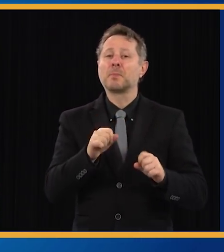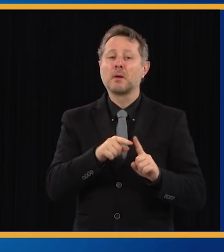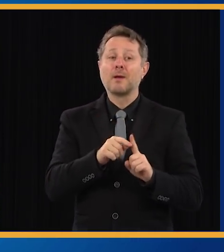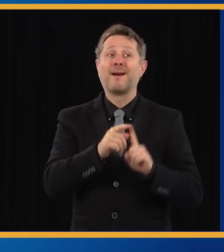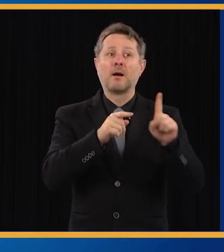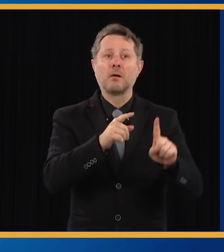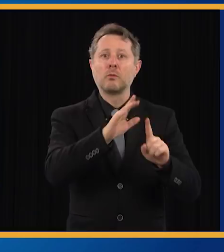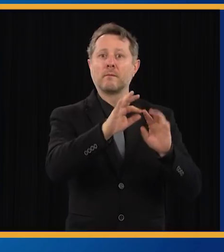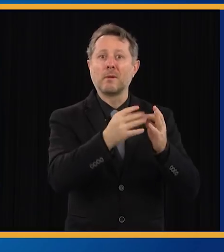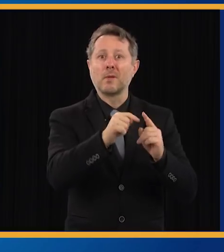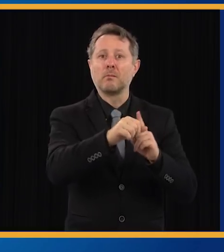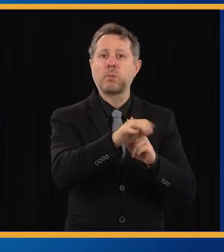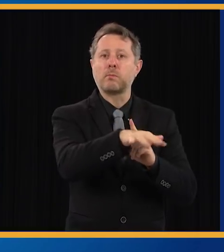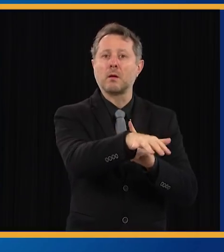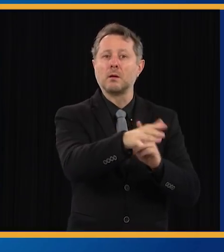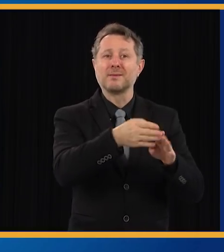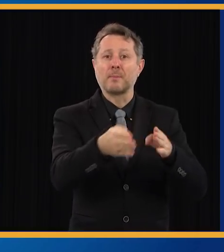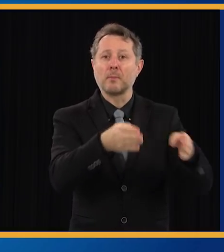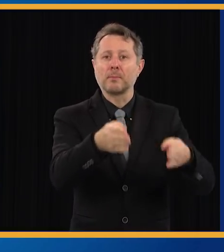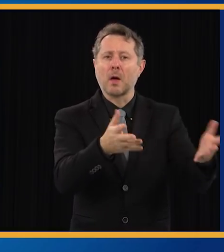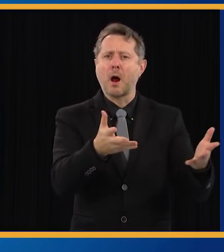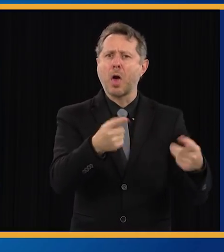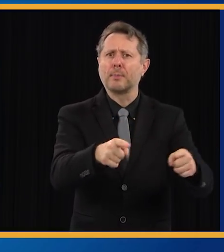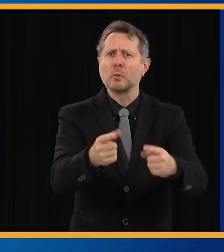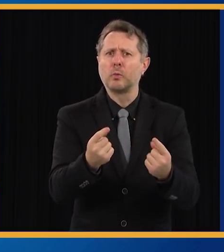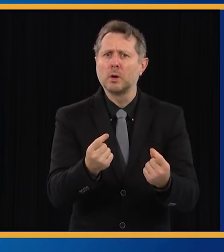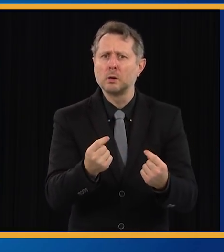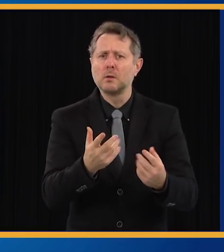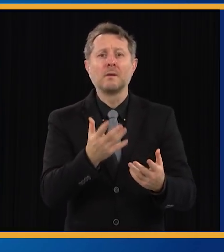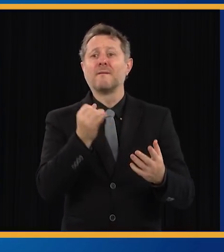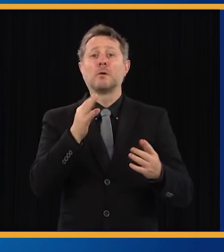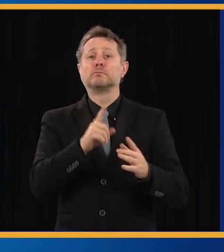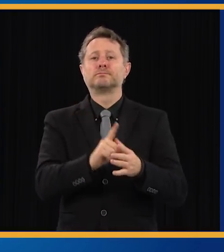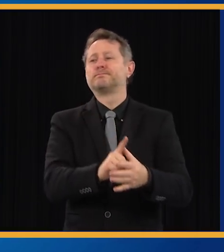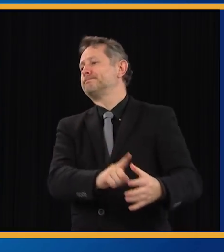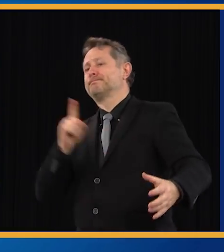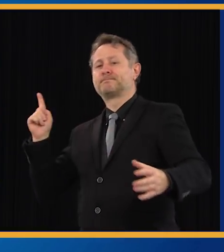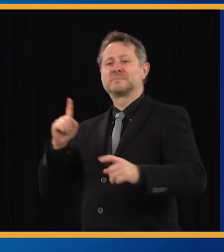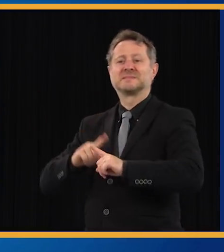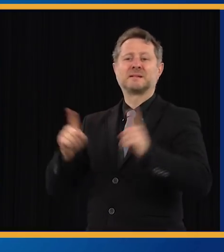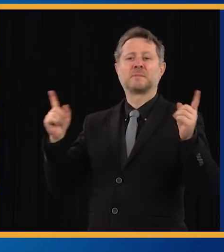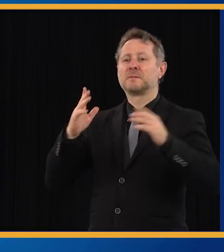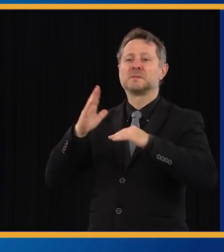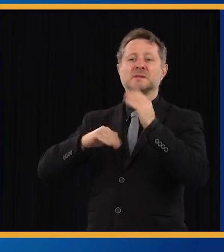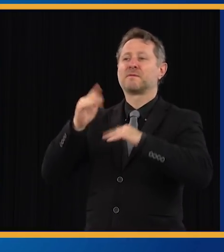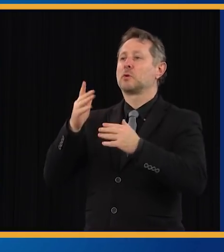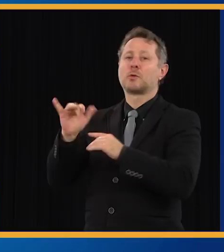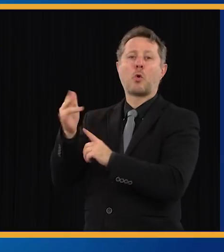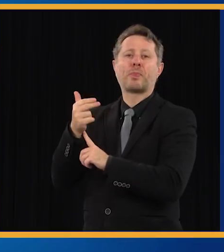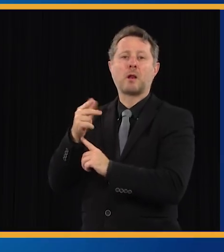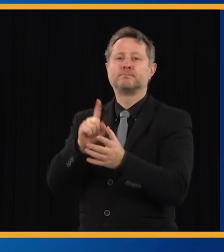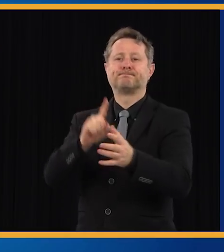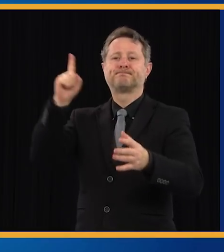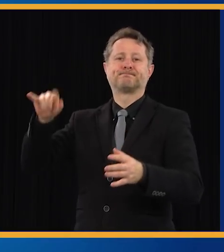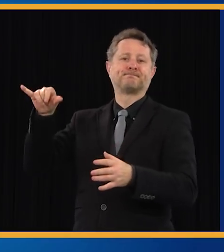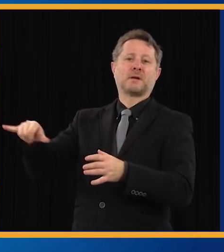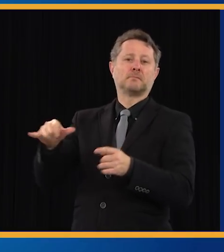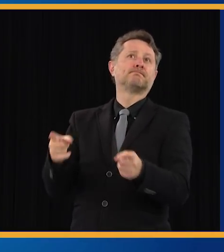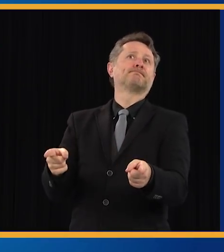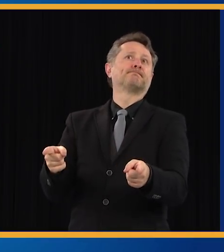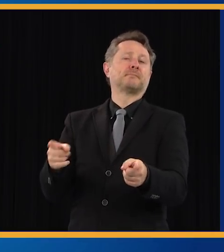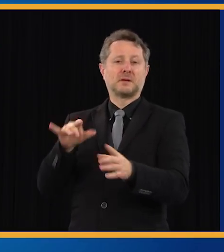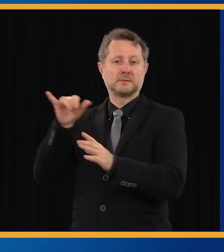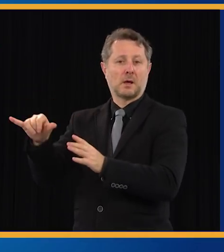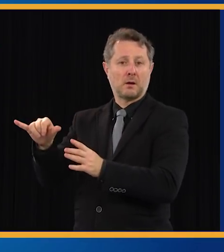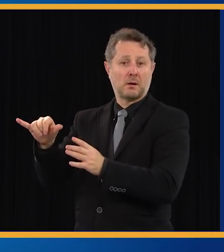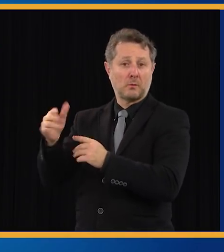your house, or we could put you in an isolation facility. We have a hotel, et cetera, that we can put you